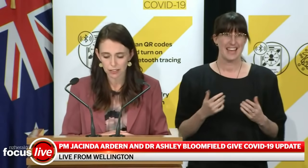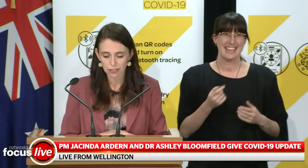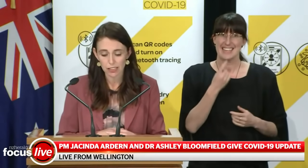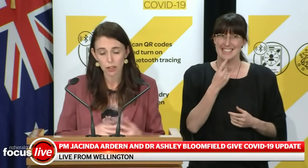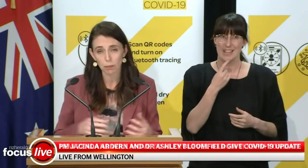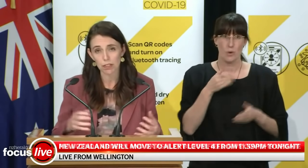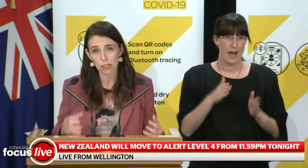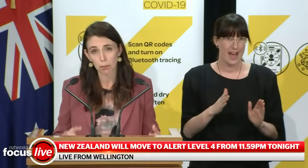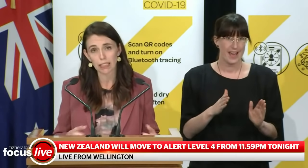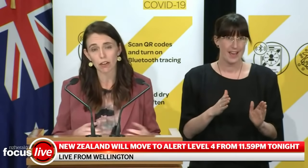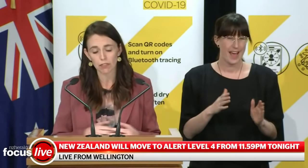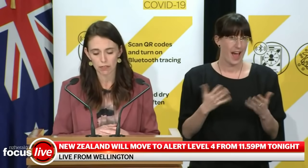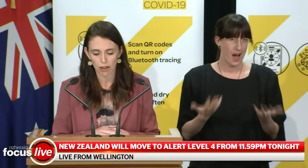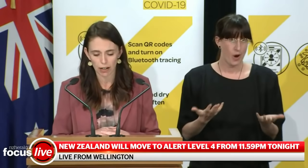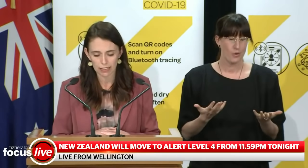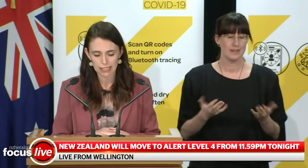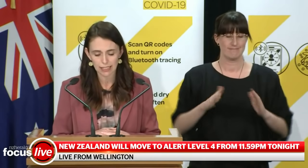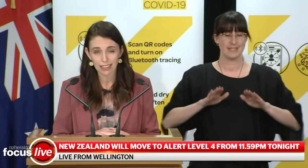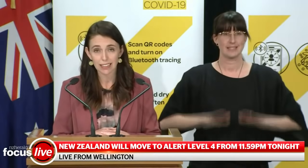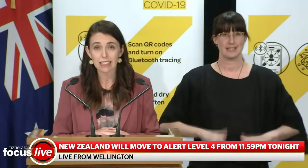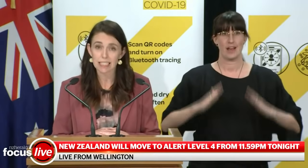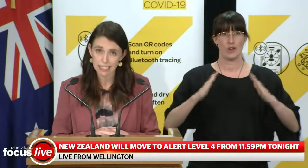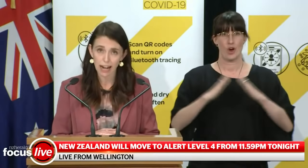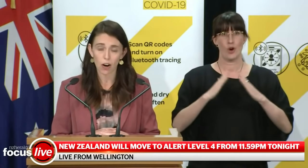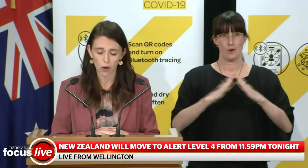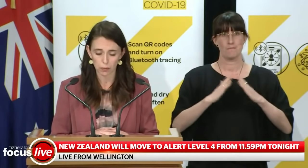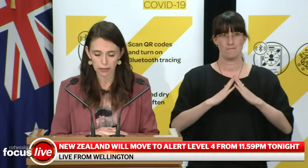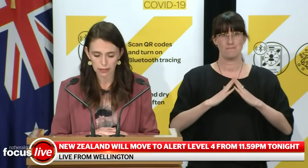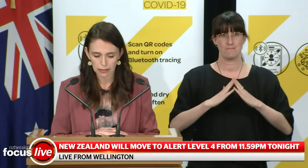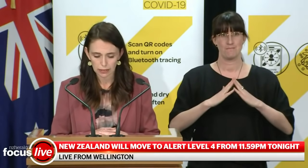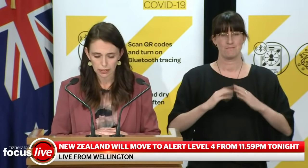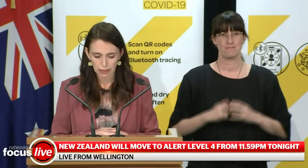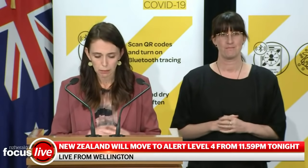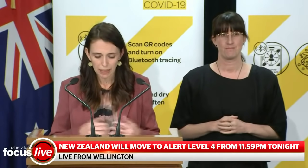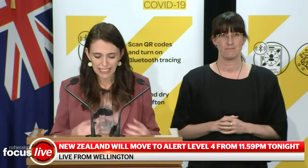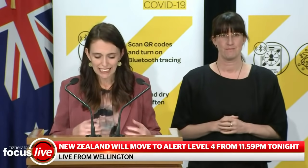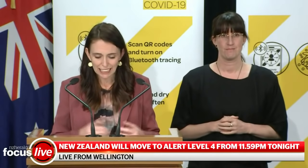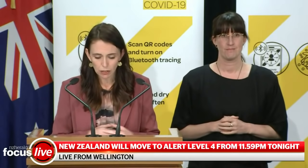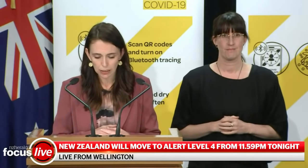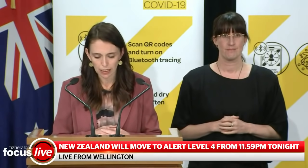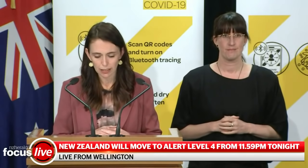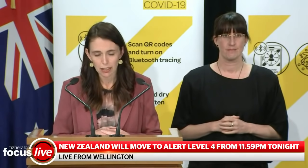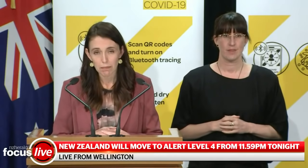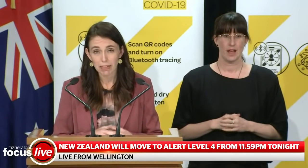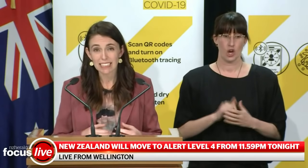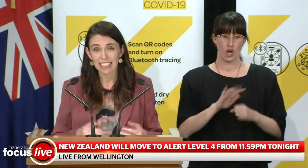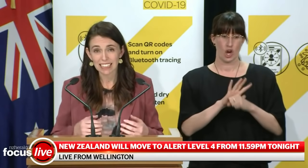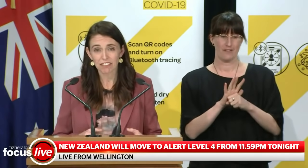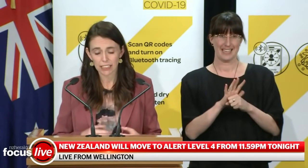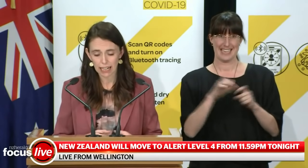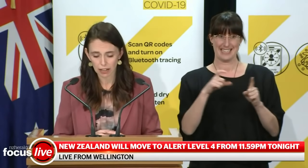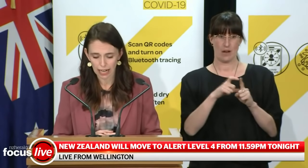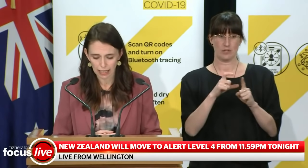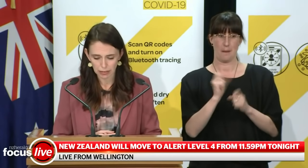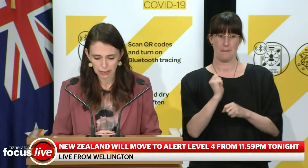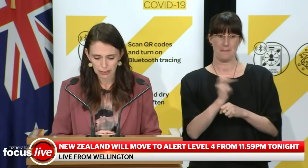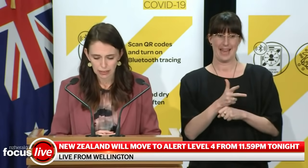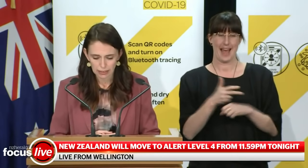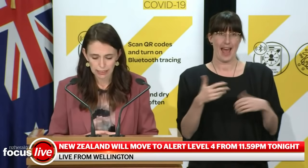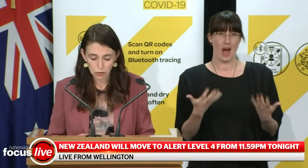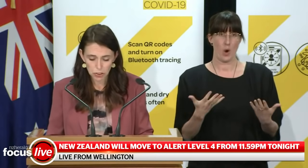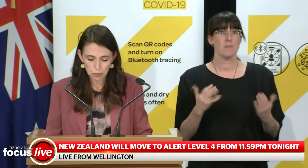can do to stop the spread of the virus is to stay at home. Beating Delta means lifting our